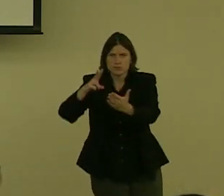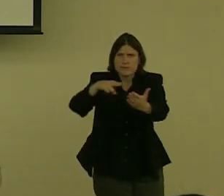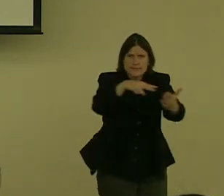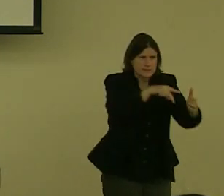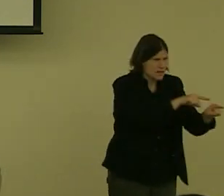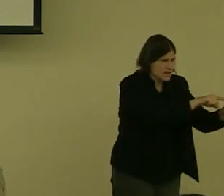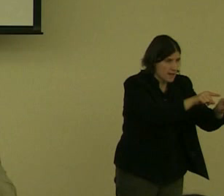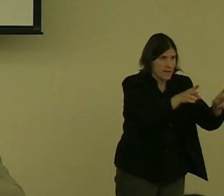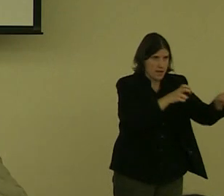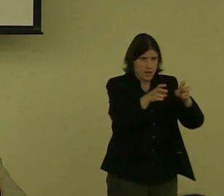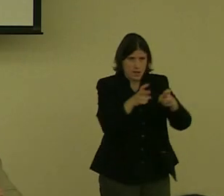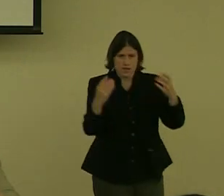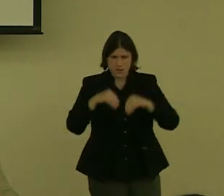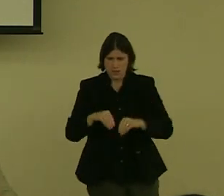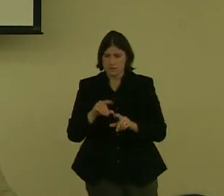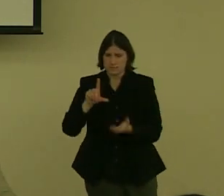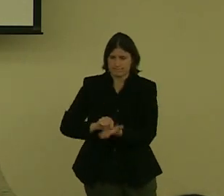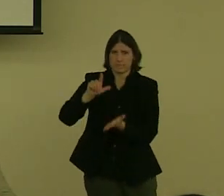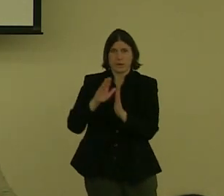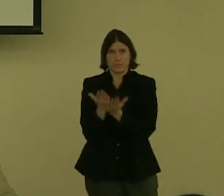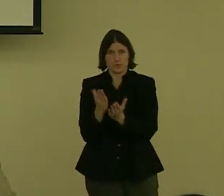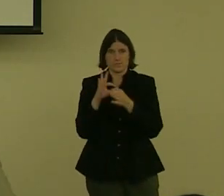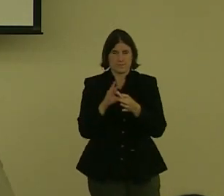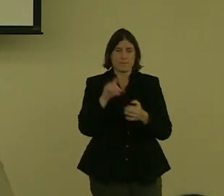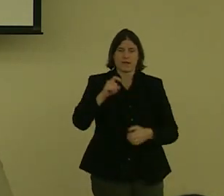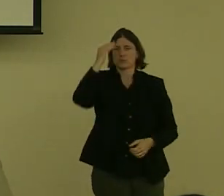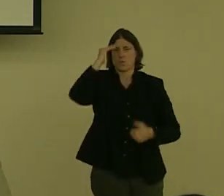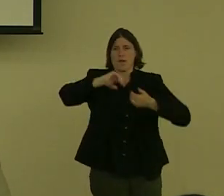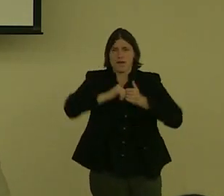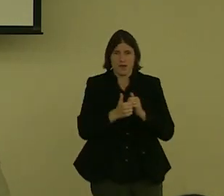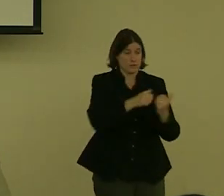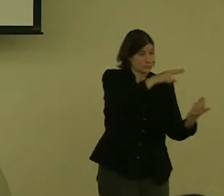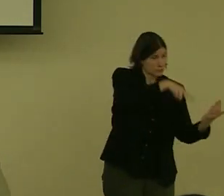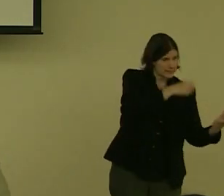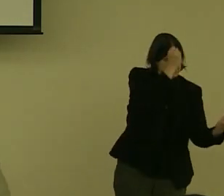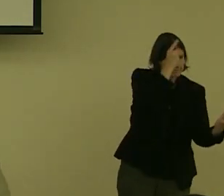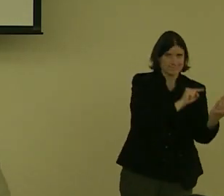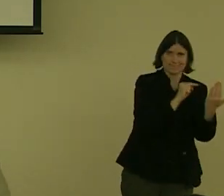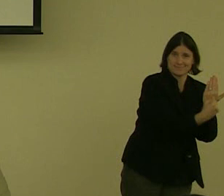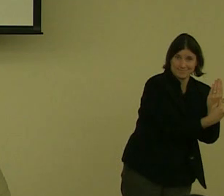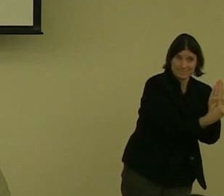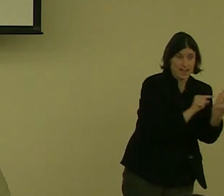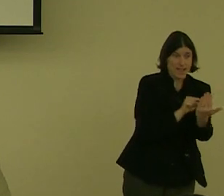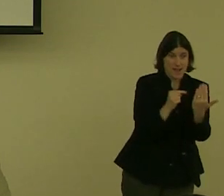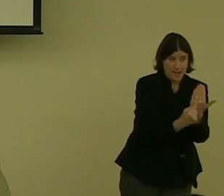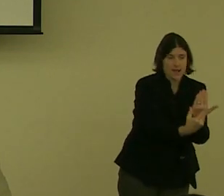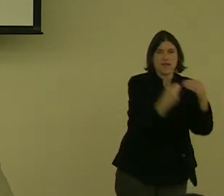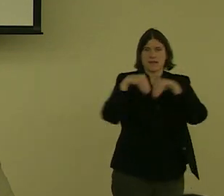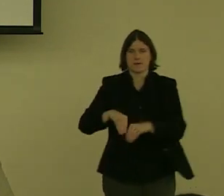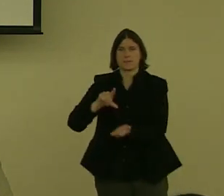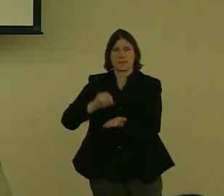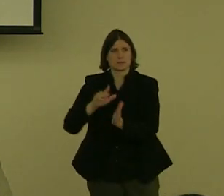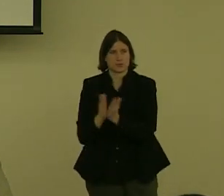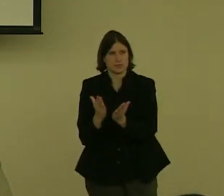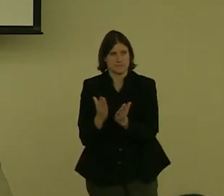come up with arguments as to why this would be a good thing, when actually my motivation was I couldn't afford to buy everything that I wanted to read.